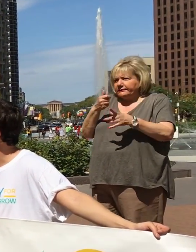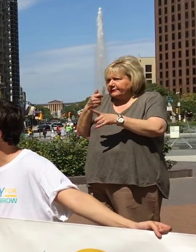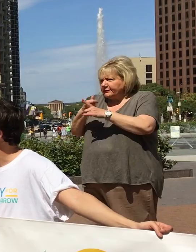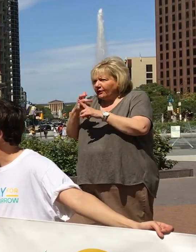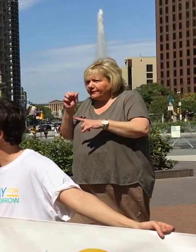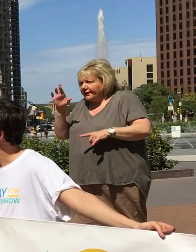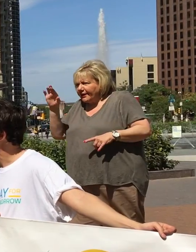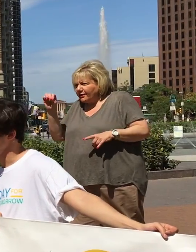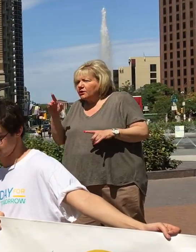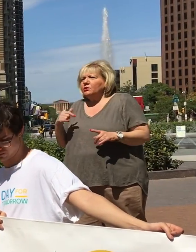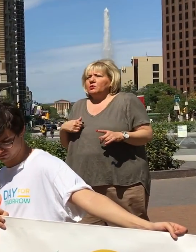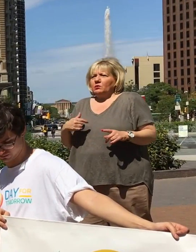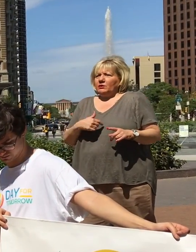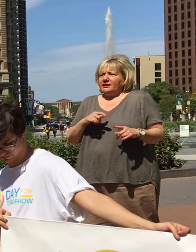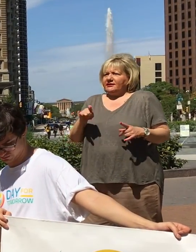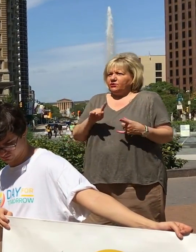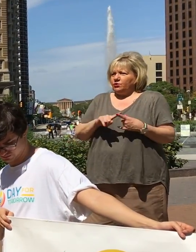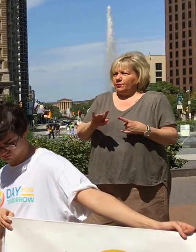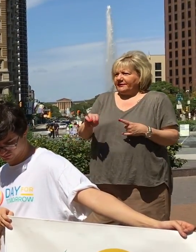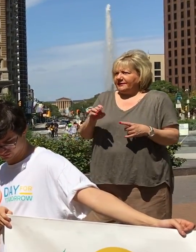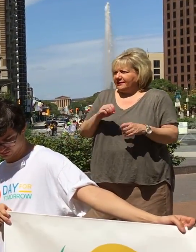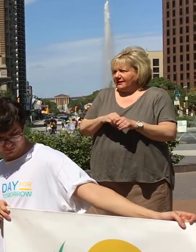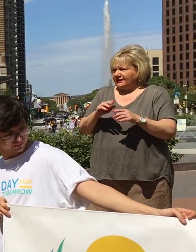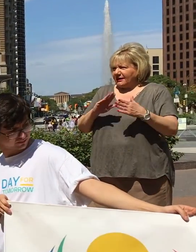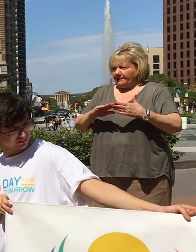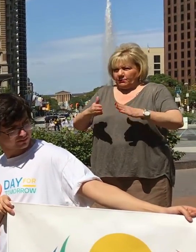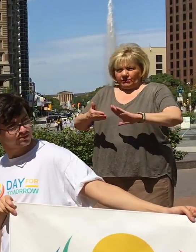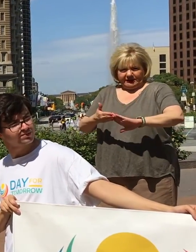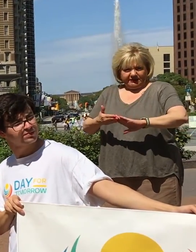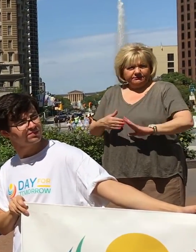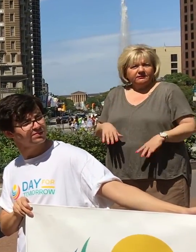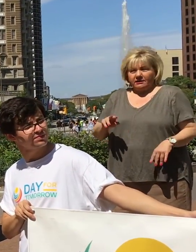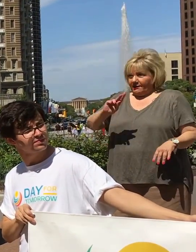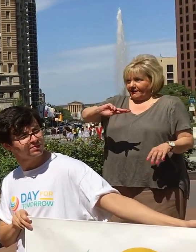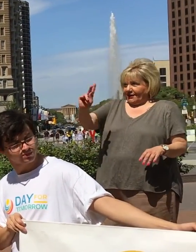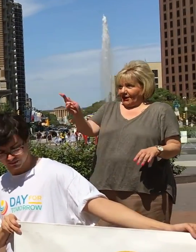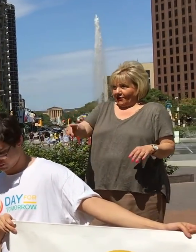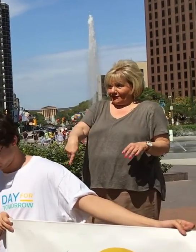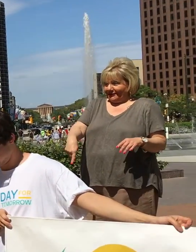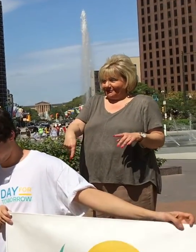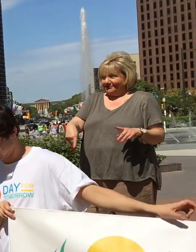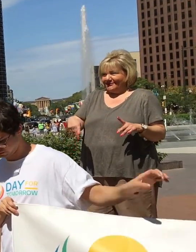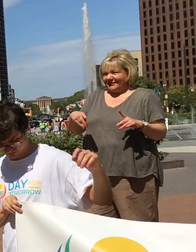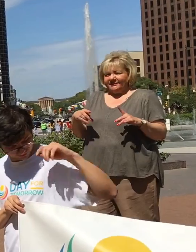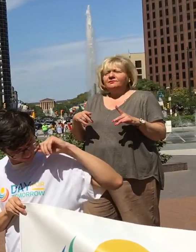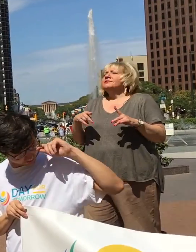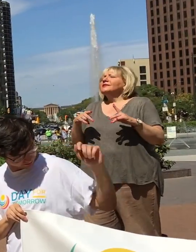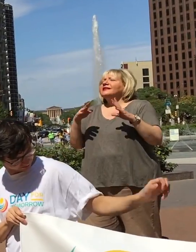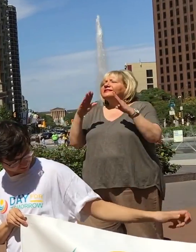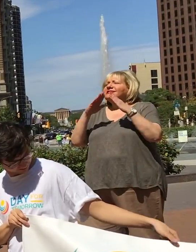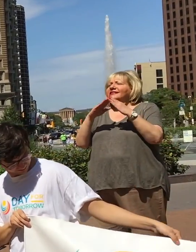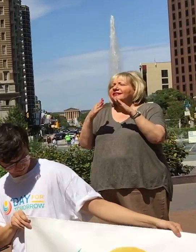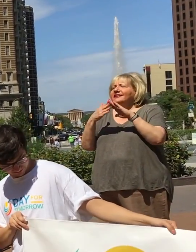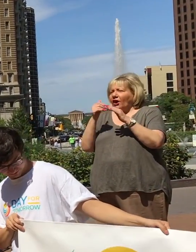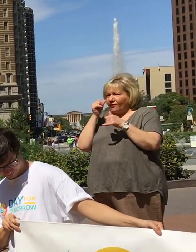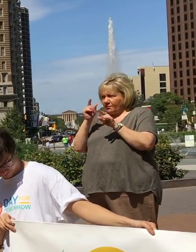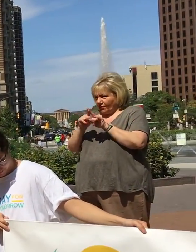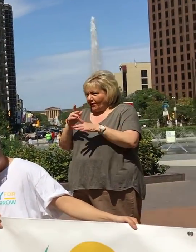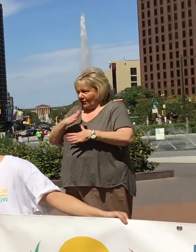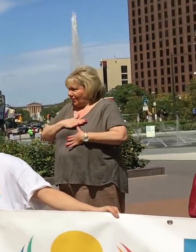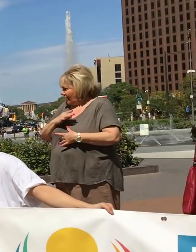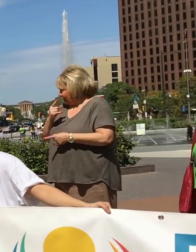needs? So we need to be in community. And Philly is supposed to be a city of brotherly love,